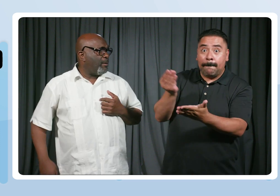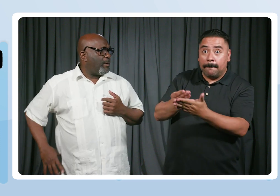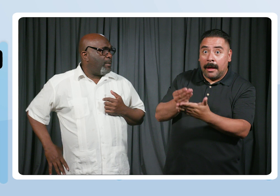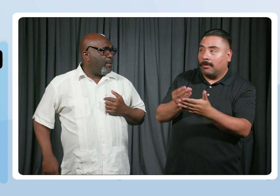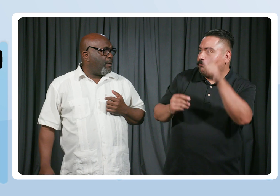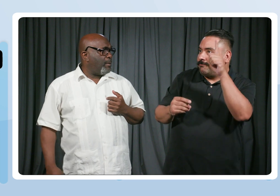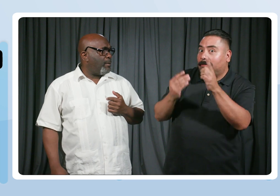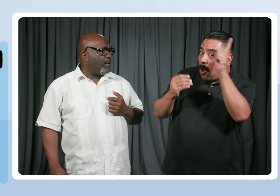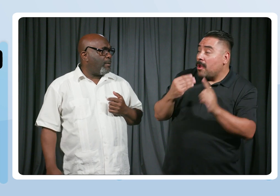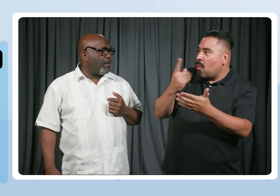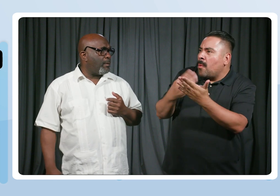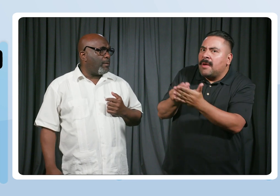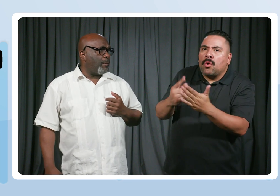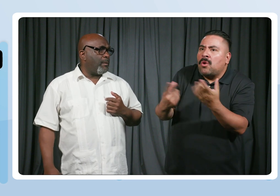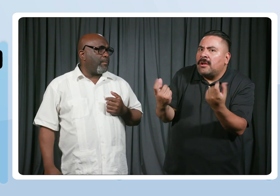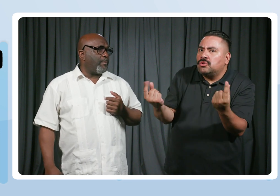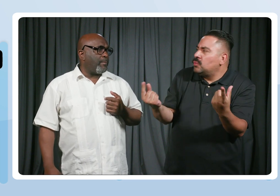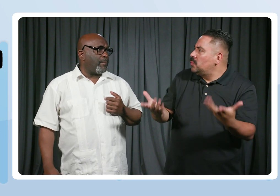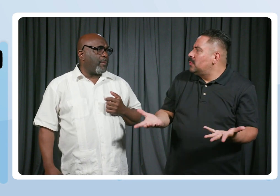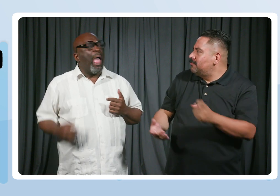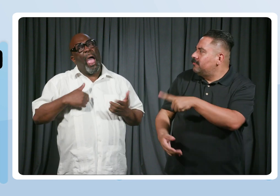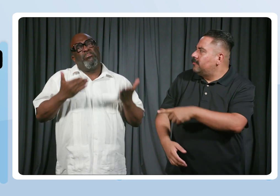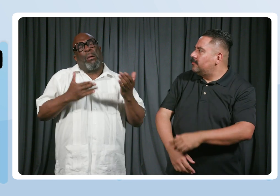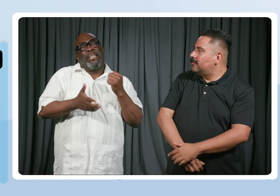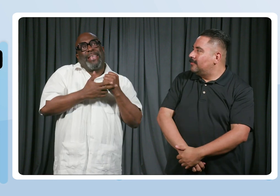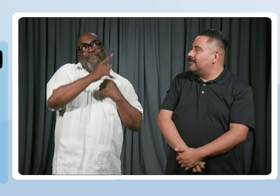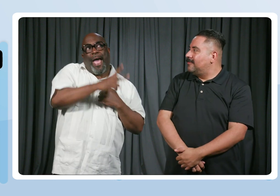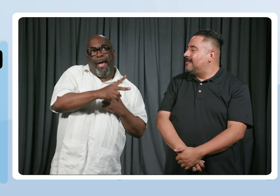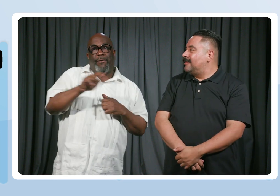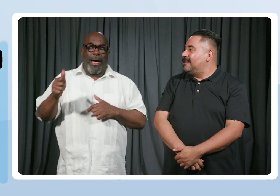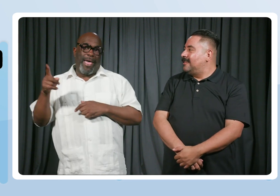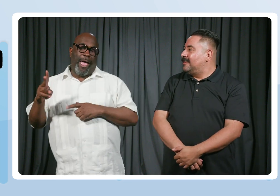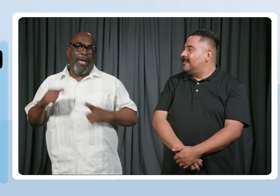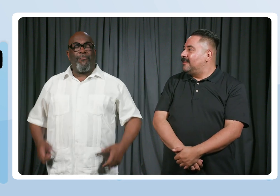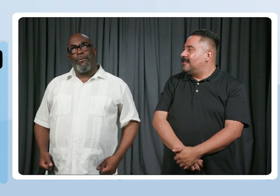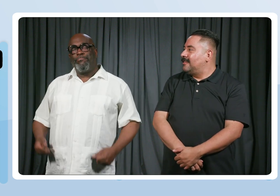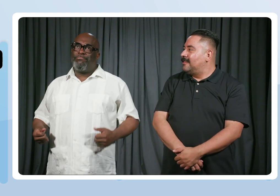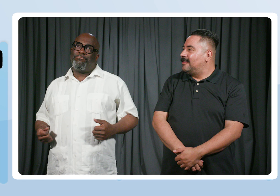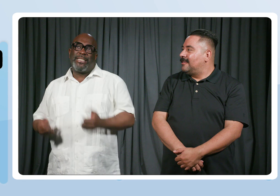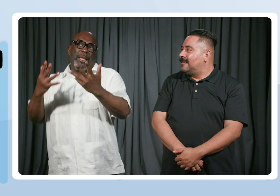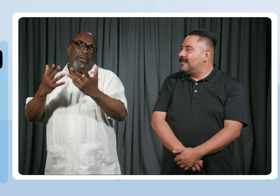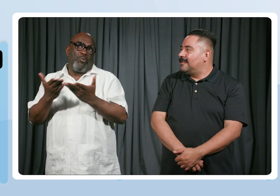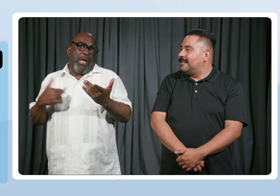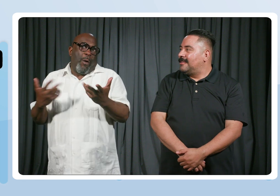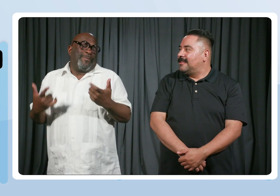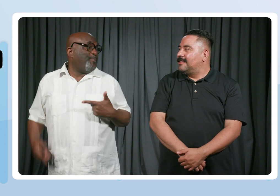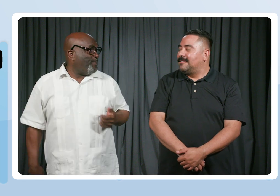from your job? I'll probably save half of it and use the other half to spend it on stuff I